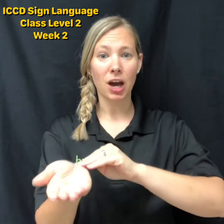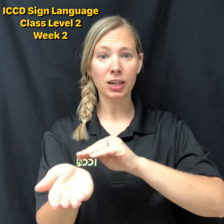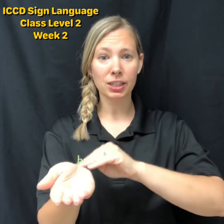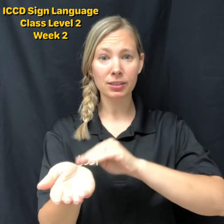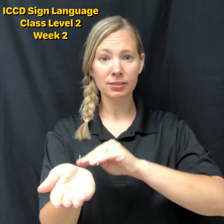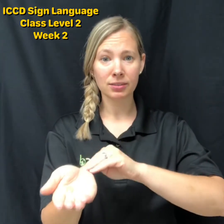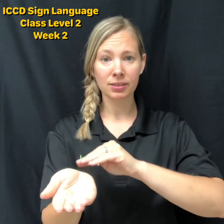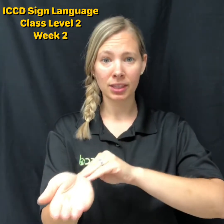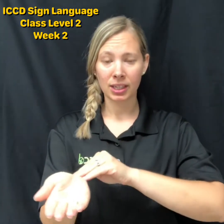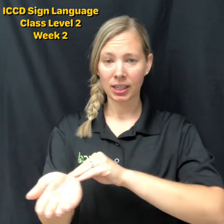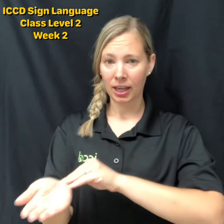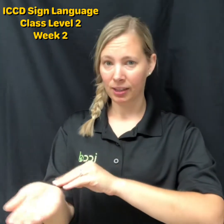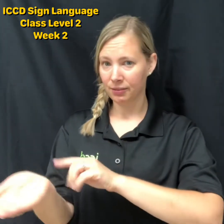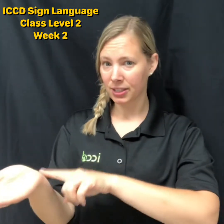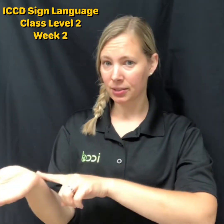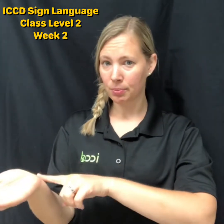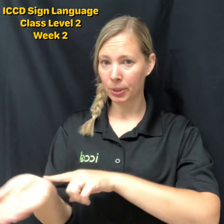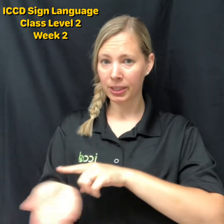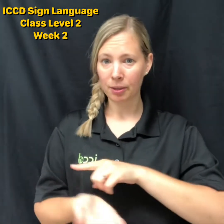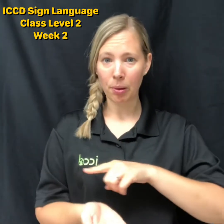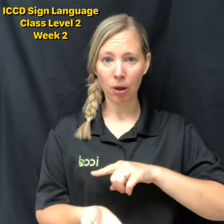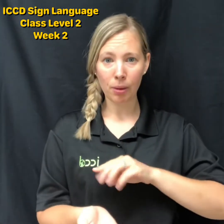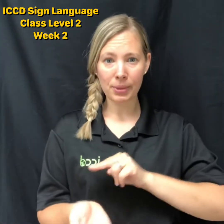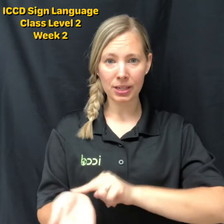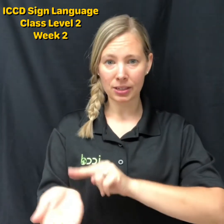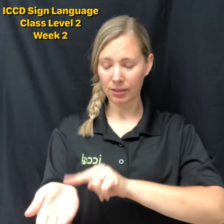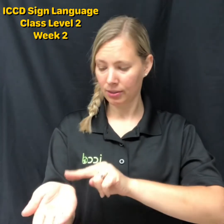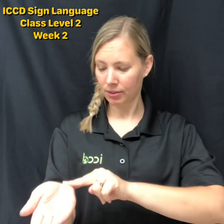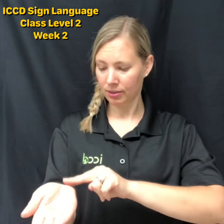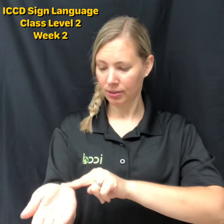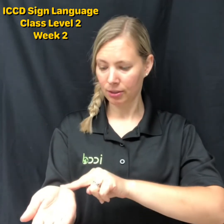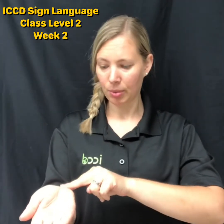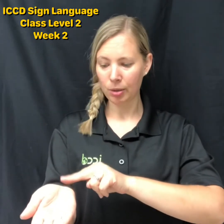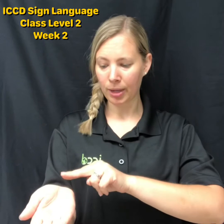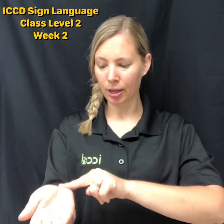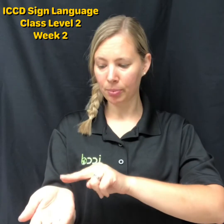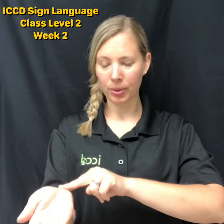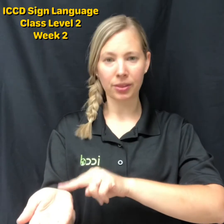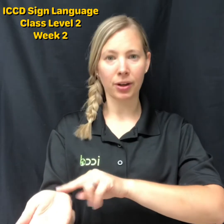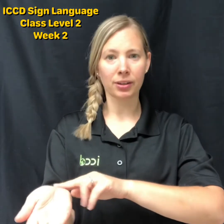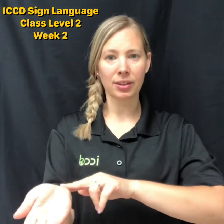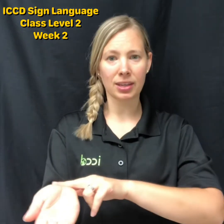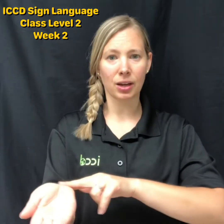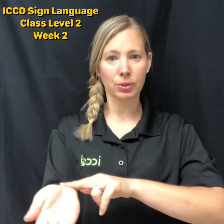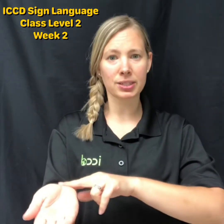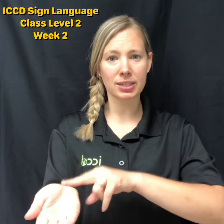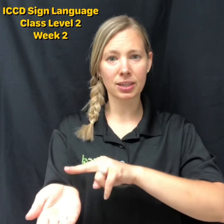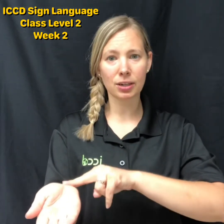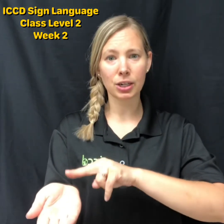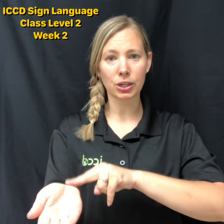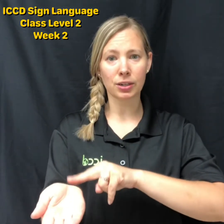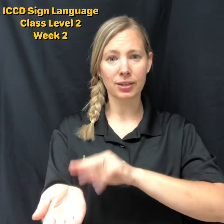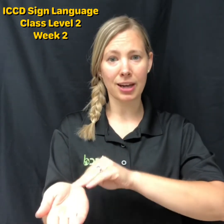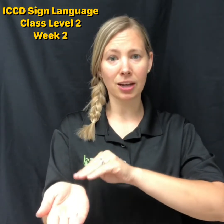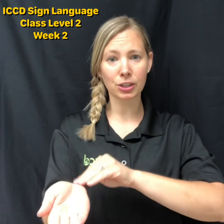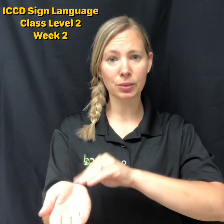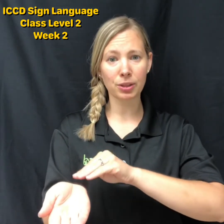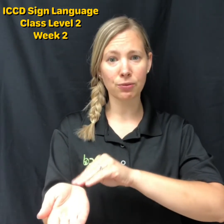doctor, kind of putting the palm up with on the wrist here. Doctor with a full